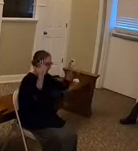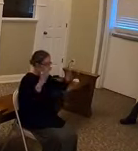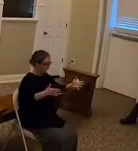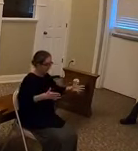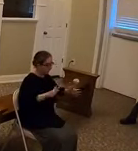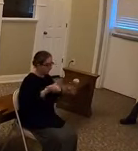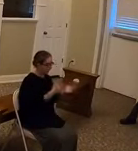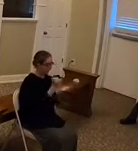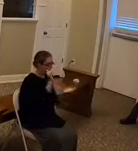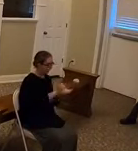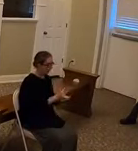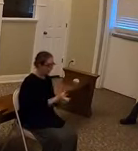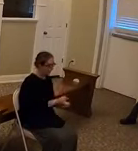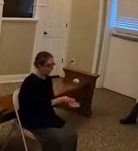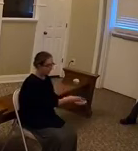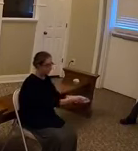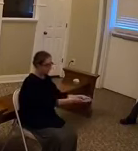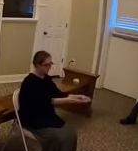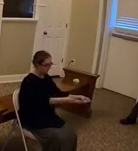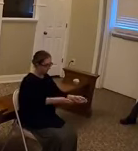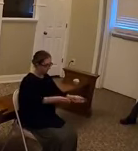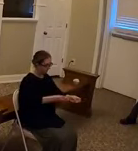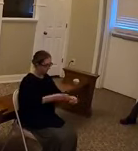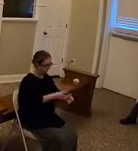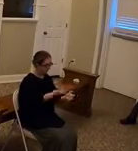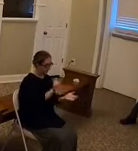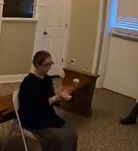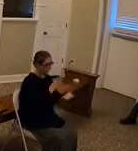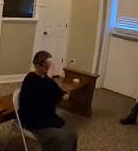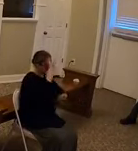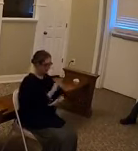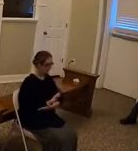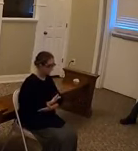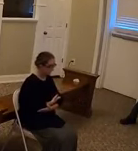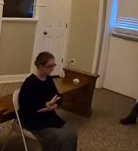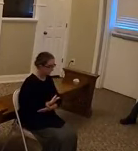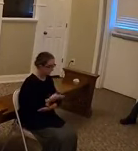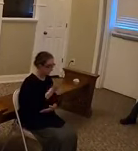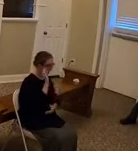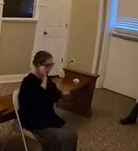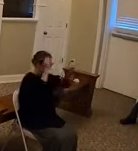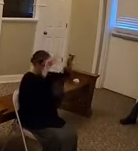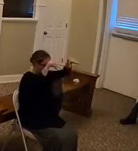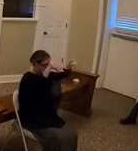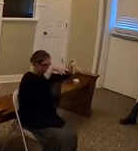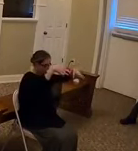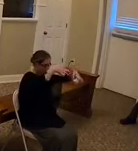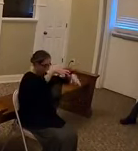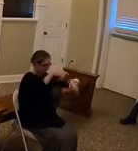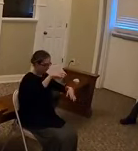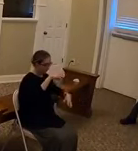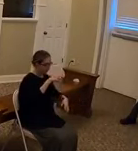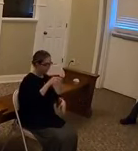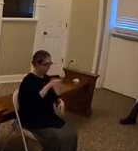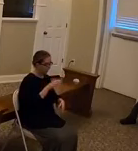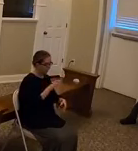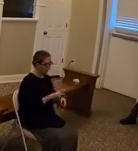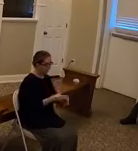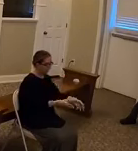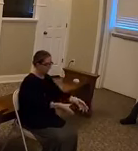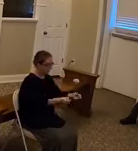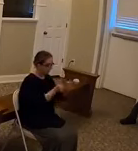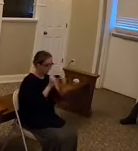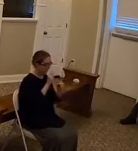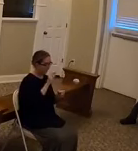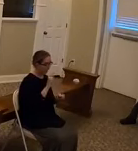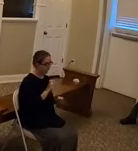finished all of that court process, then that son would drop his surname, and he would pick up